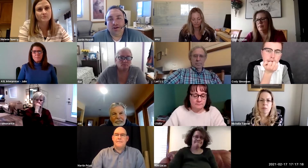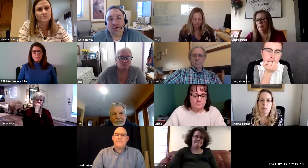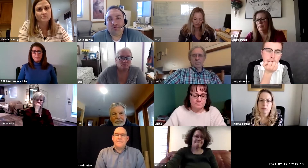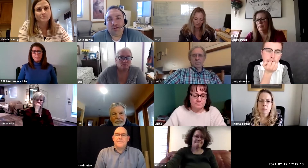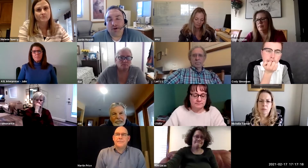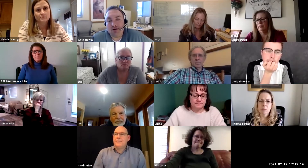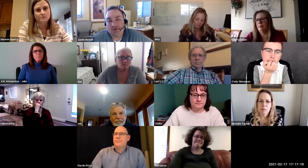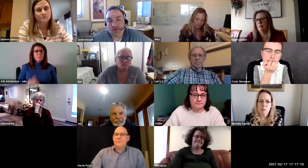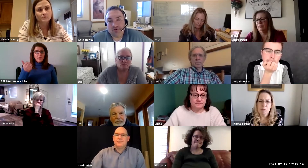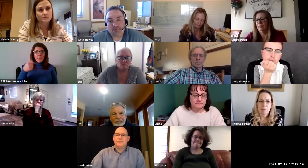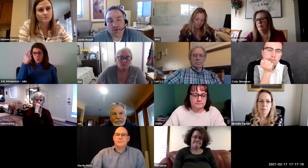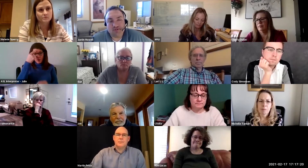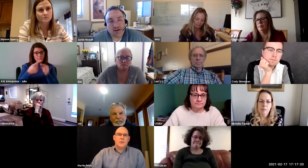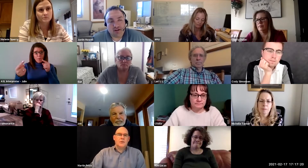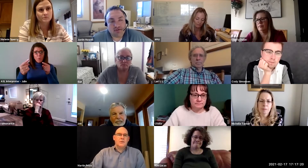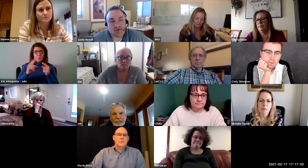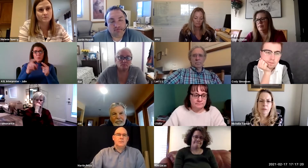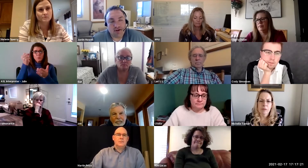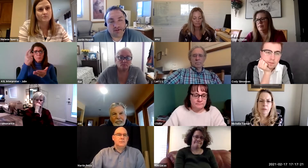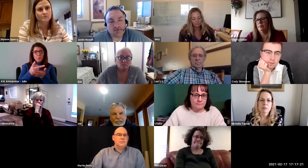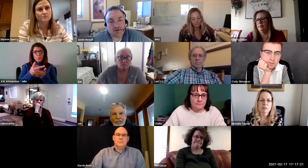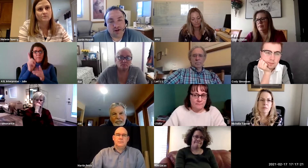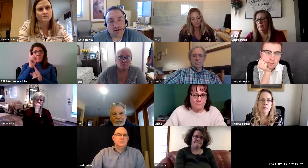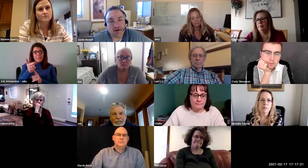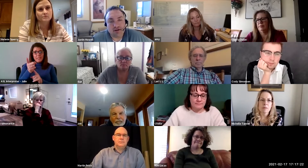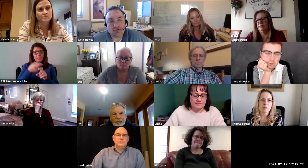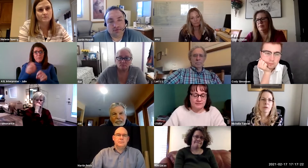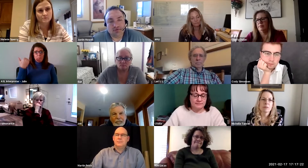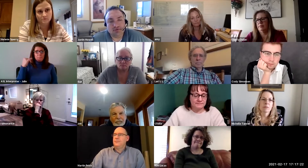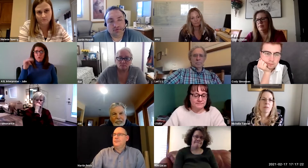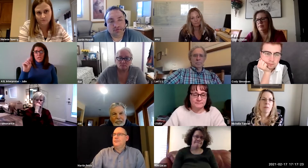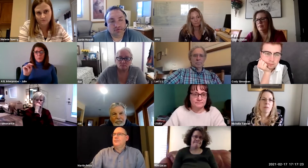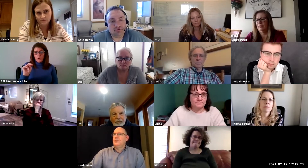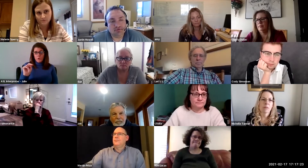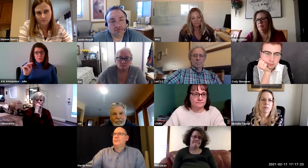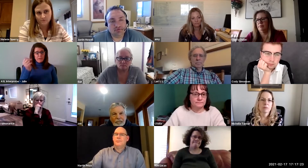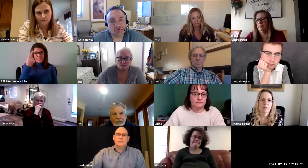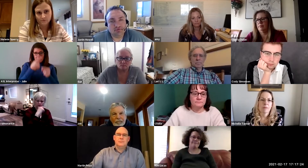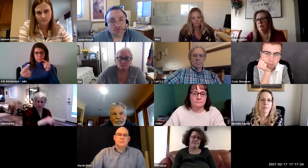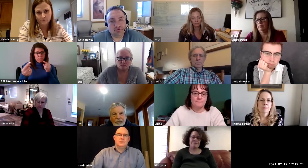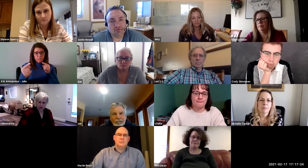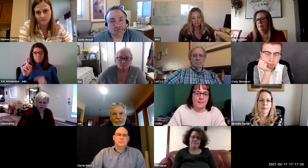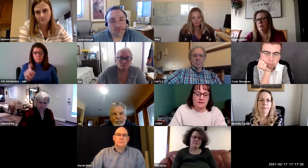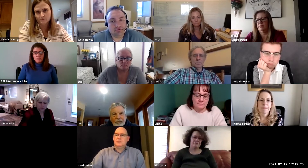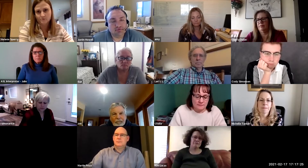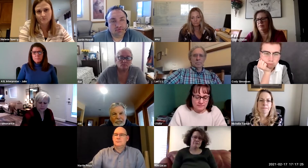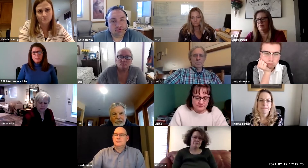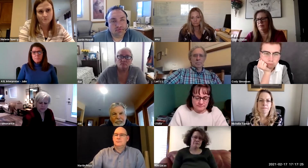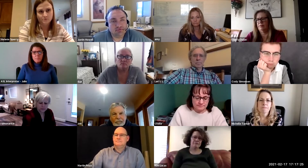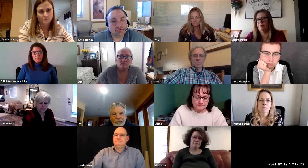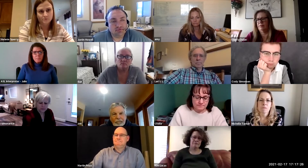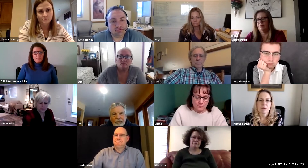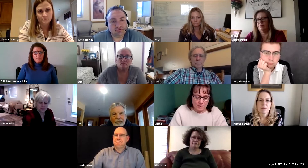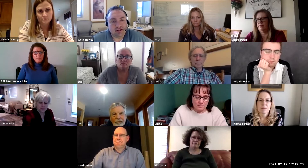Is there anyone opposed to approving the minutes from January?